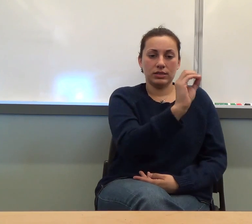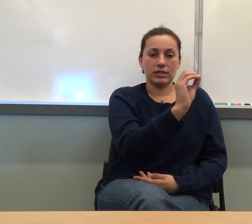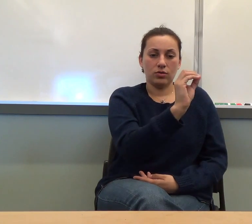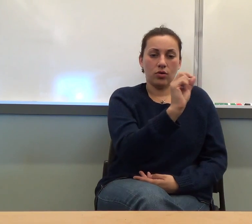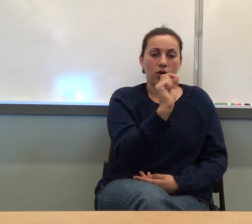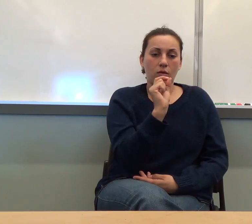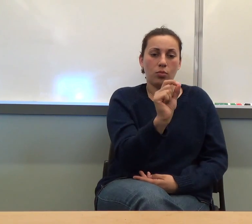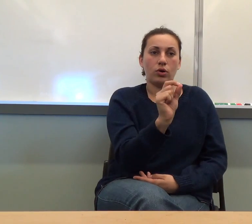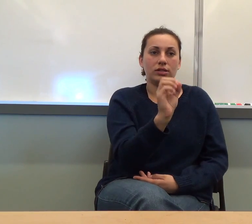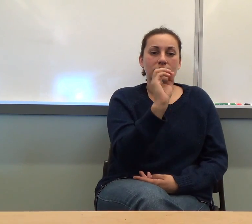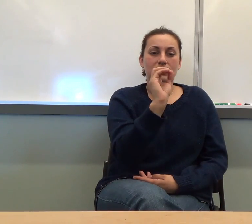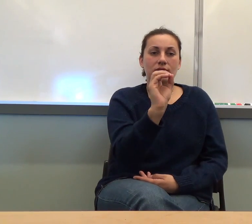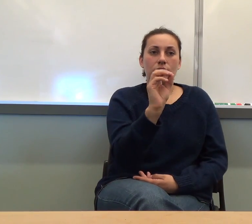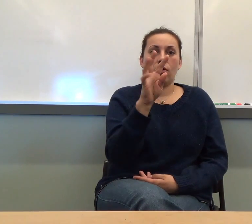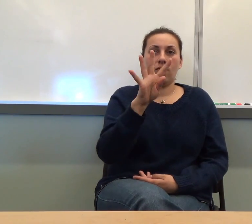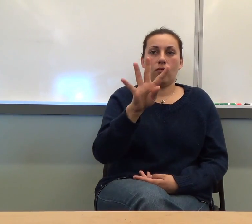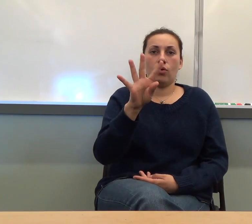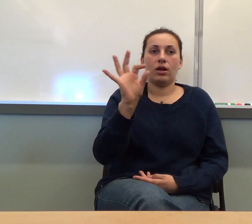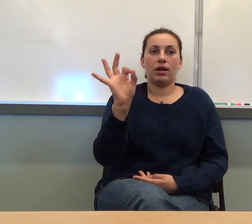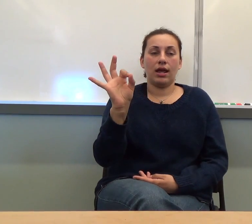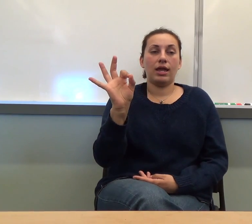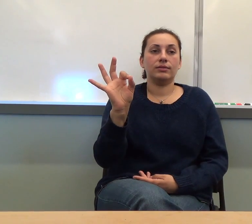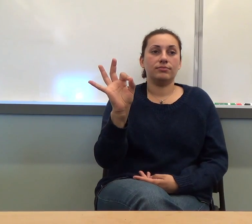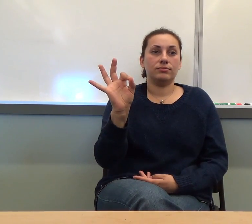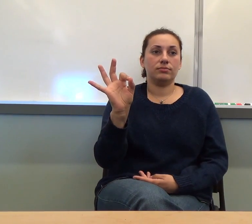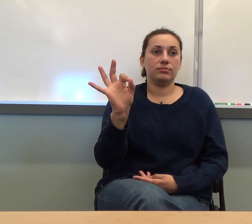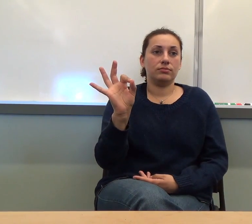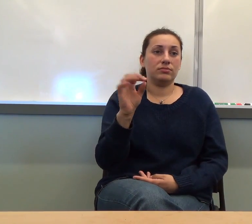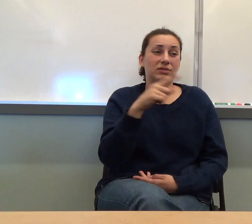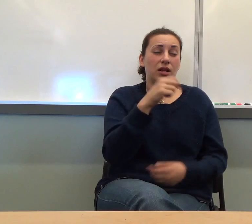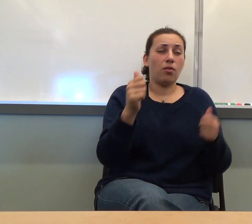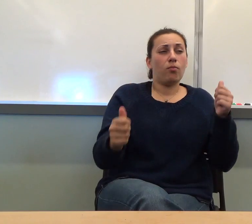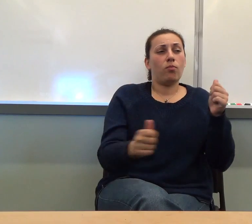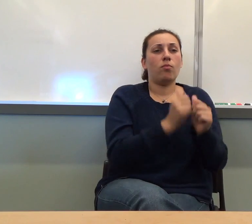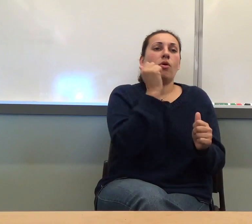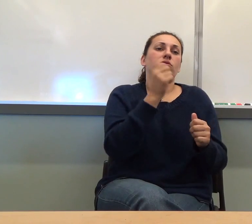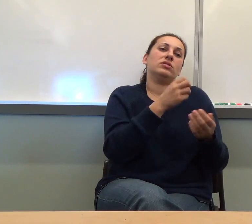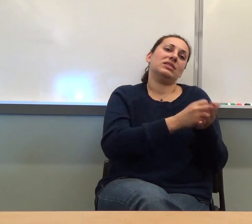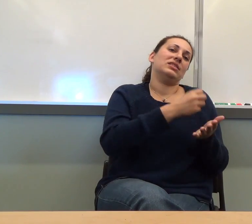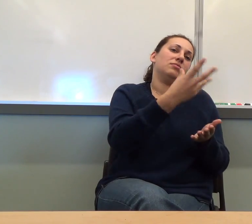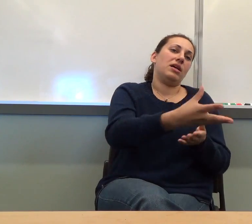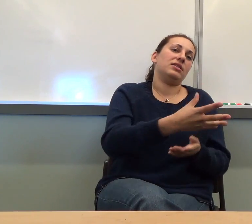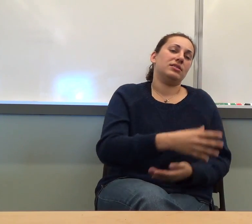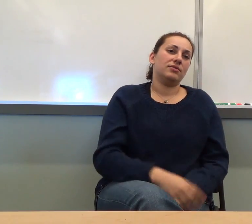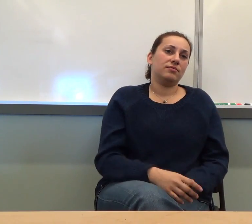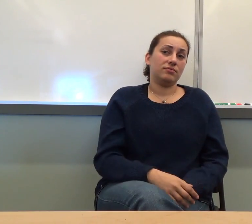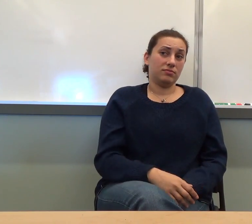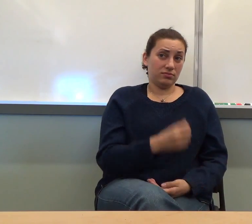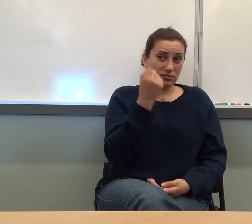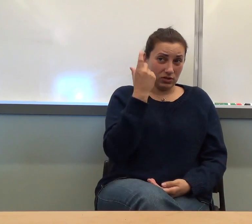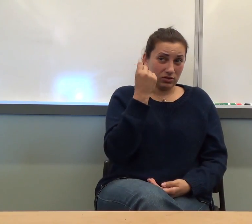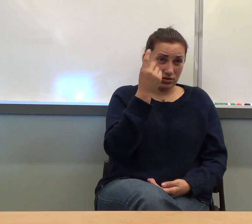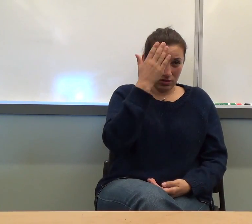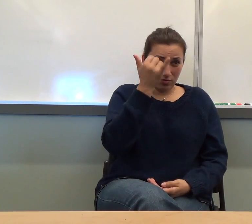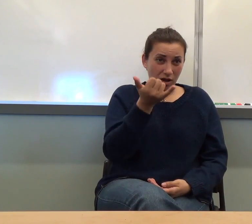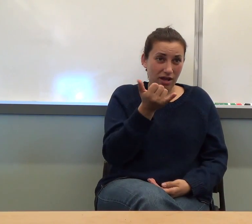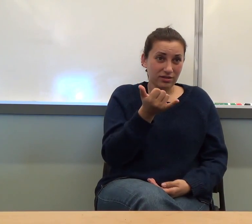0.049. Okay, this is the most expensive. Now can you understand why?